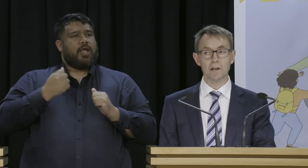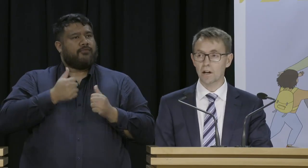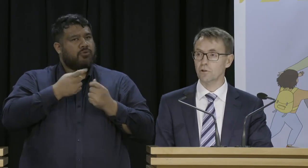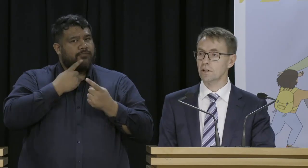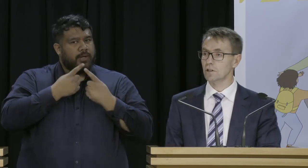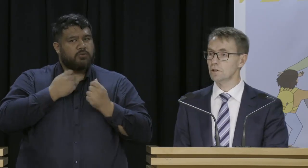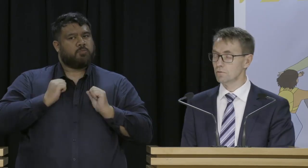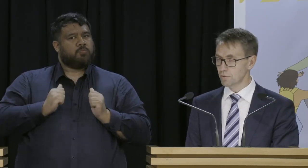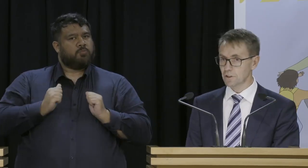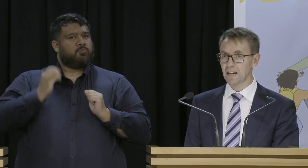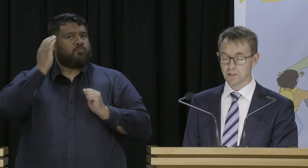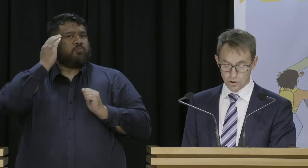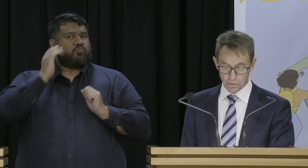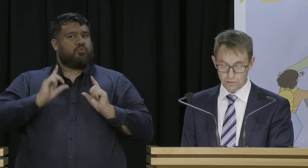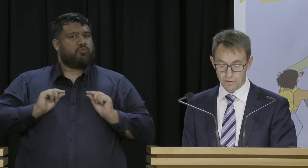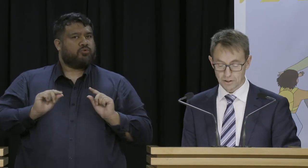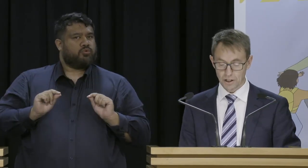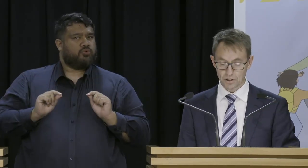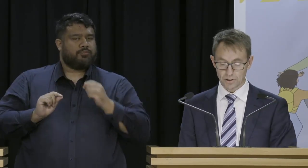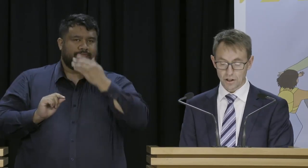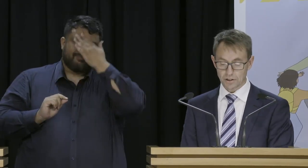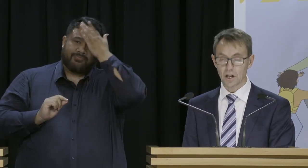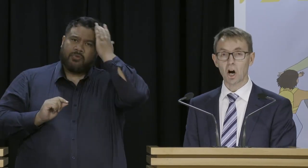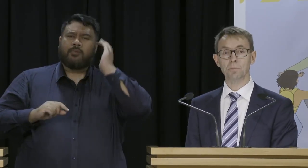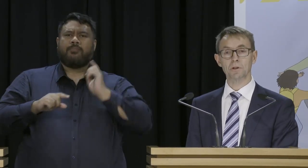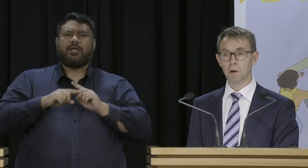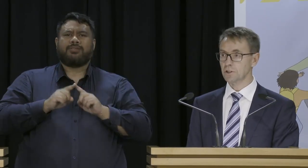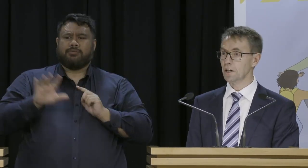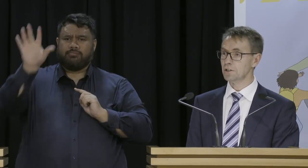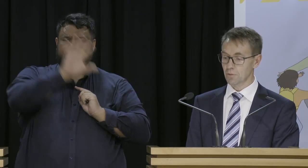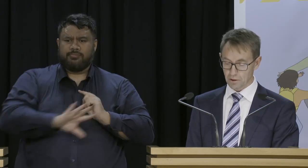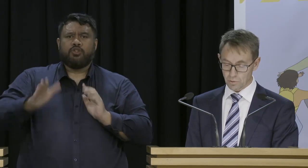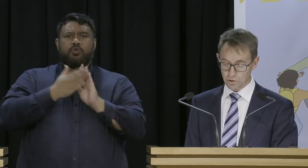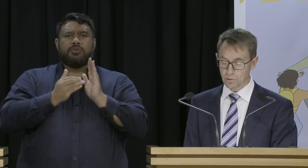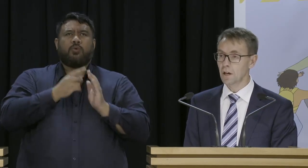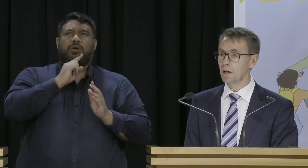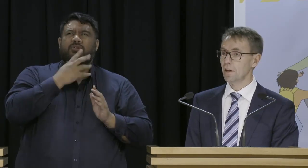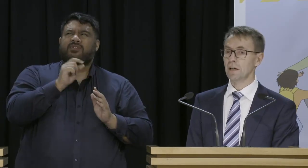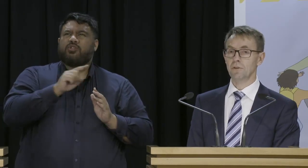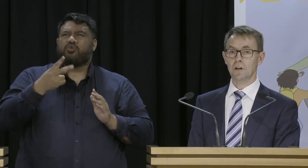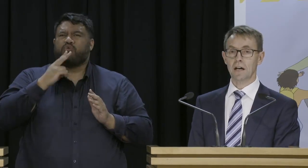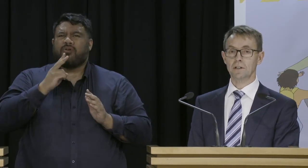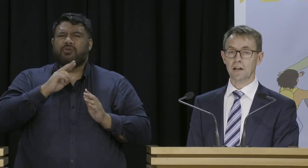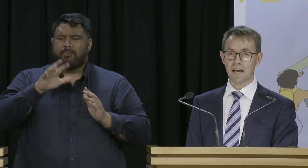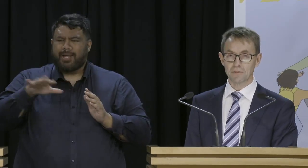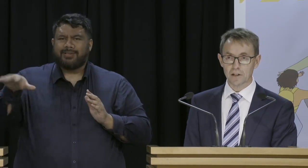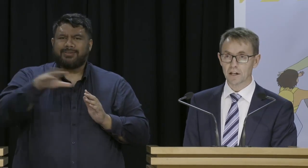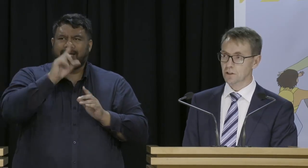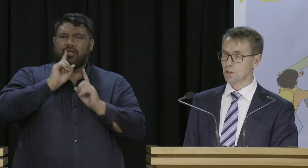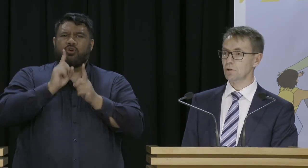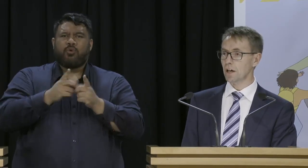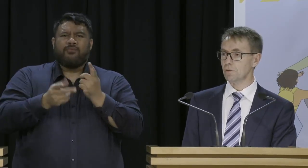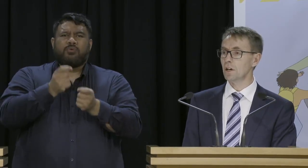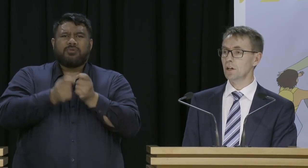between 150 and 200 vaccination sites open most days around the motu, they have had